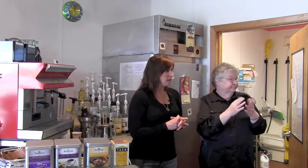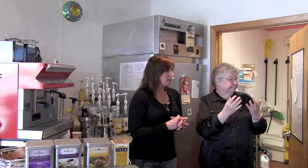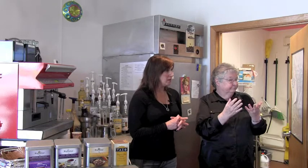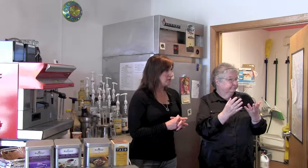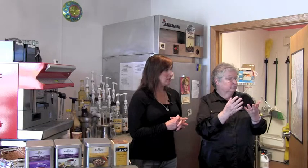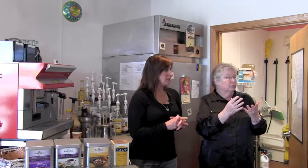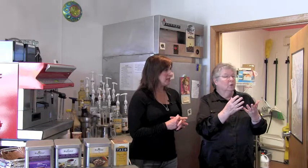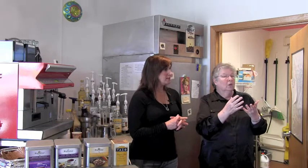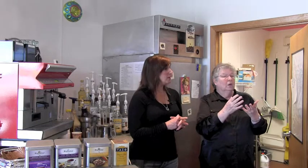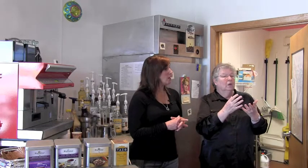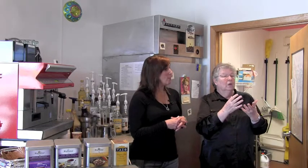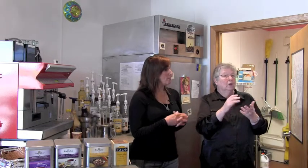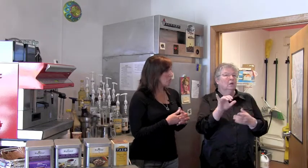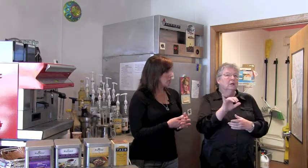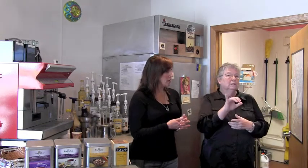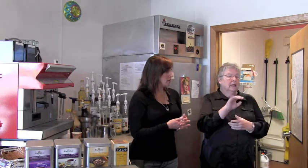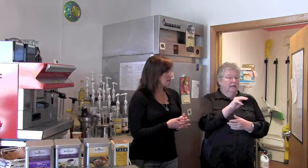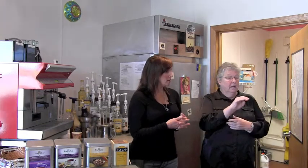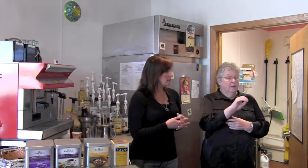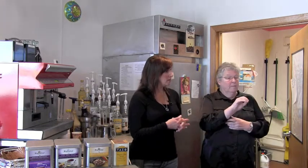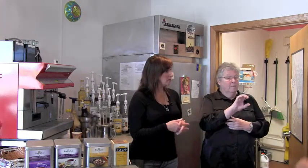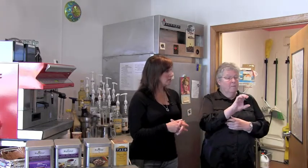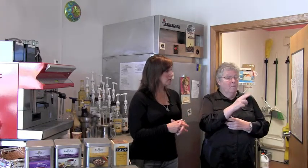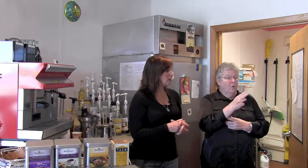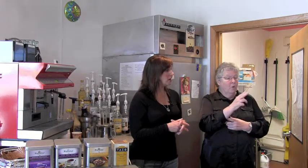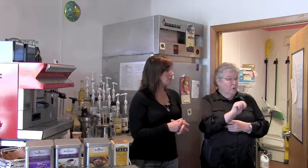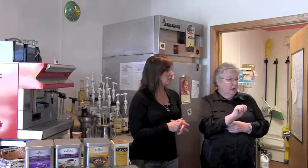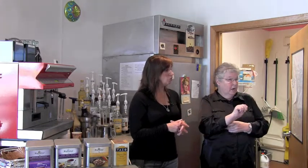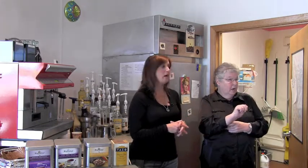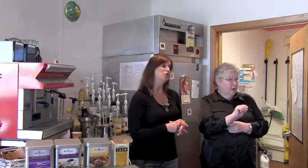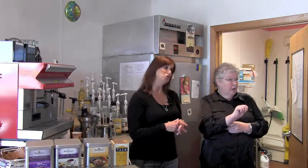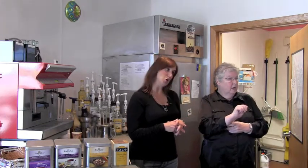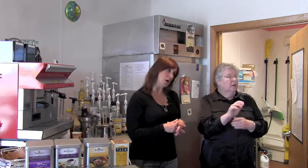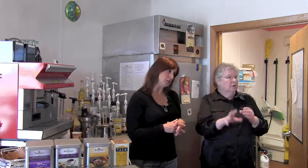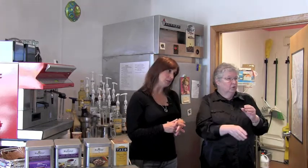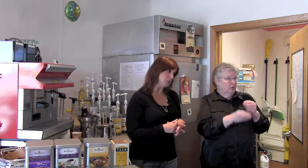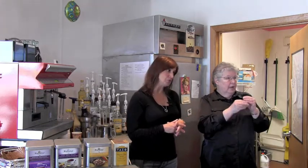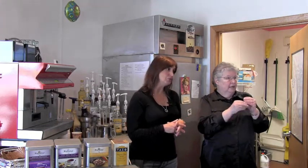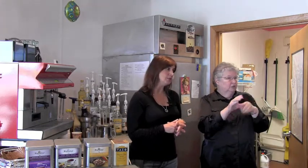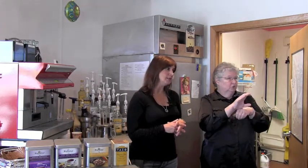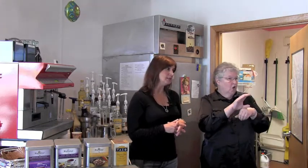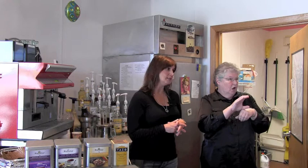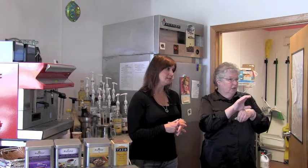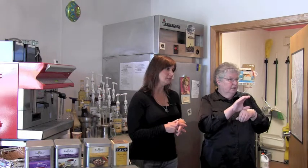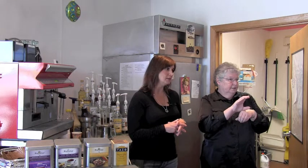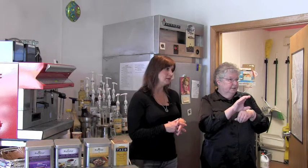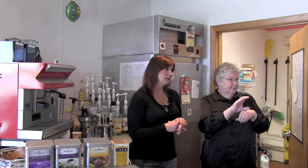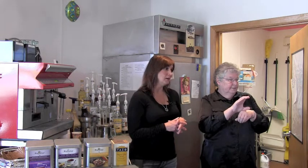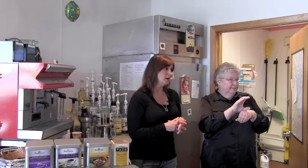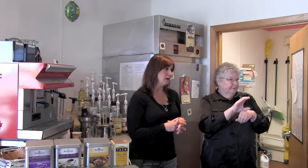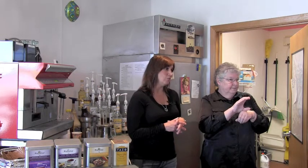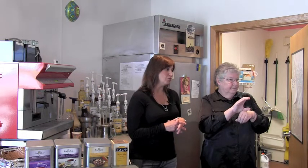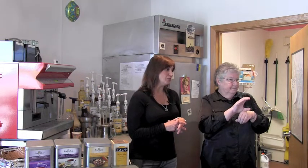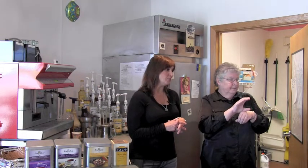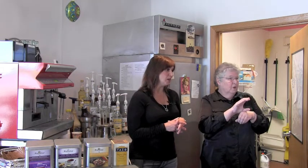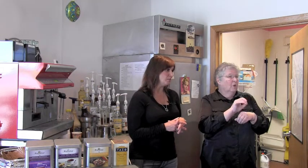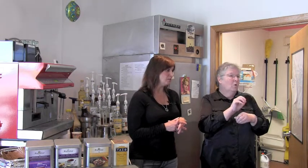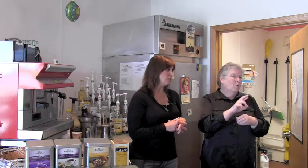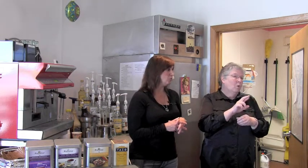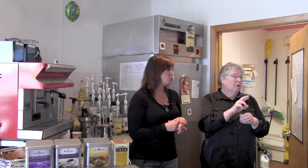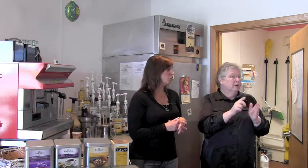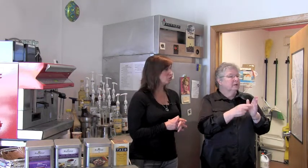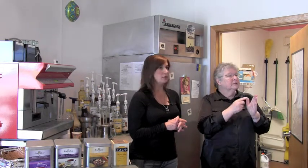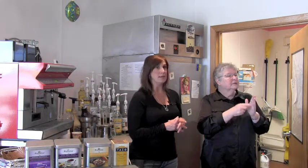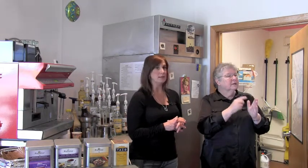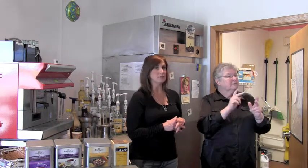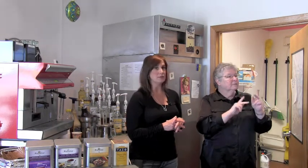And then in a case like a mocha, you add chocolate to it, or sometimes